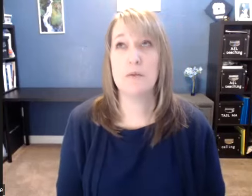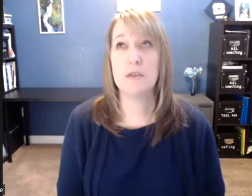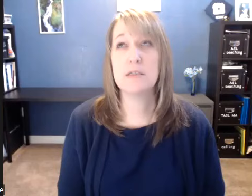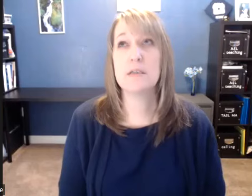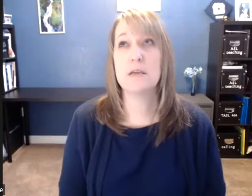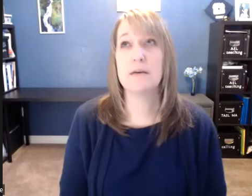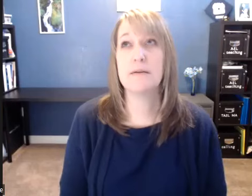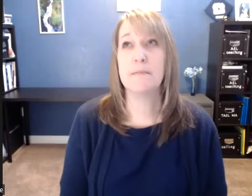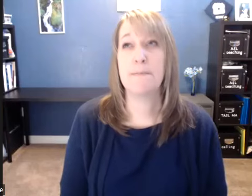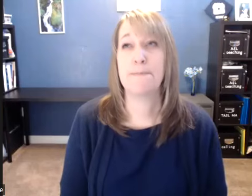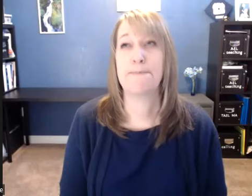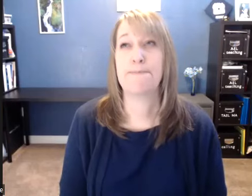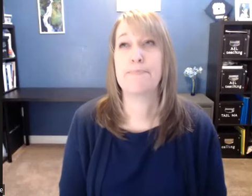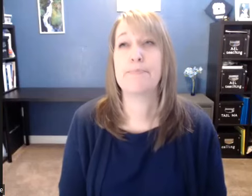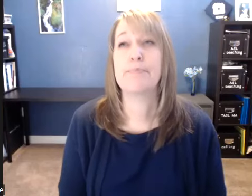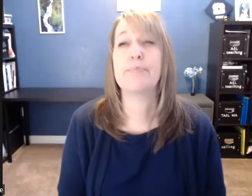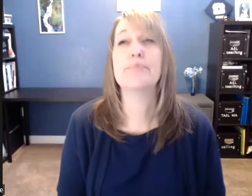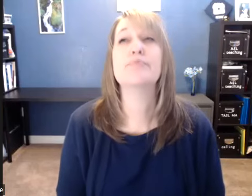This is the